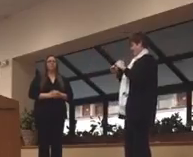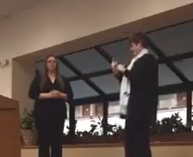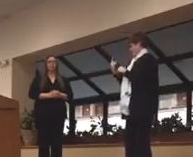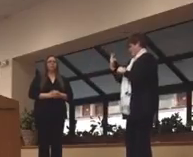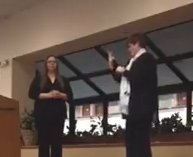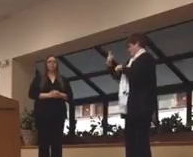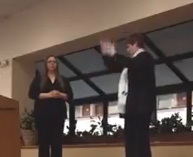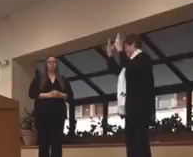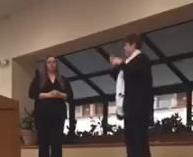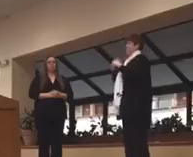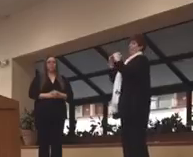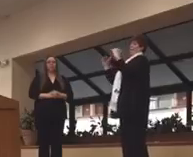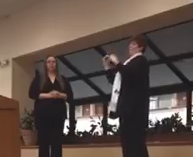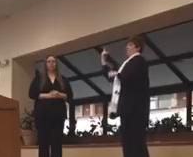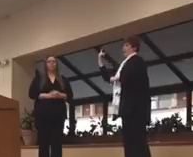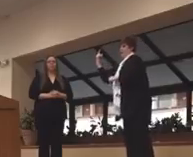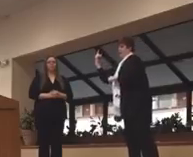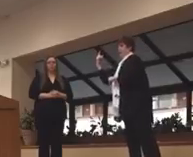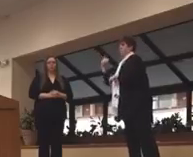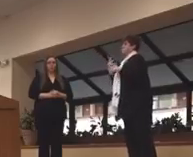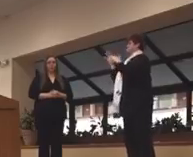So Michigan already has